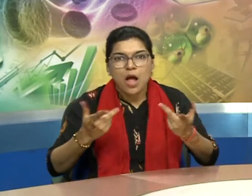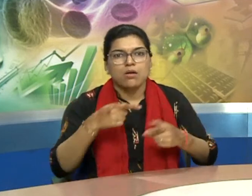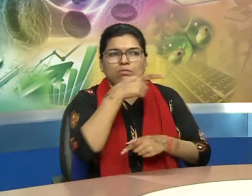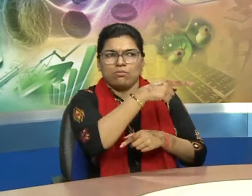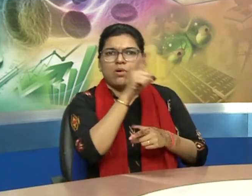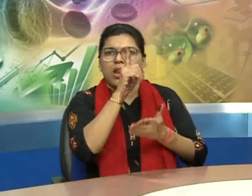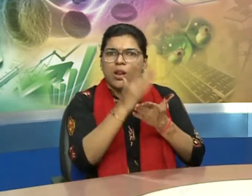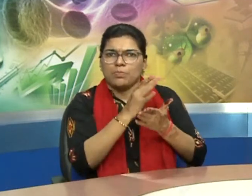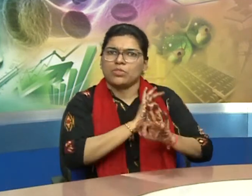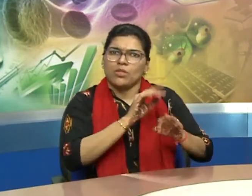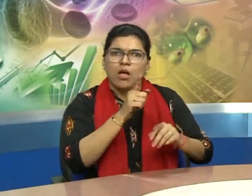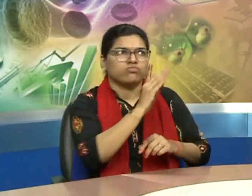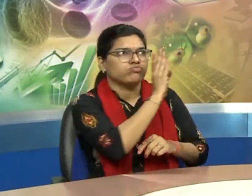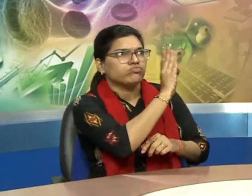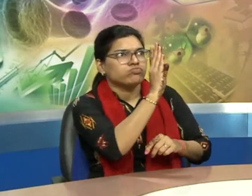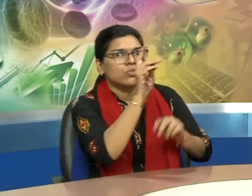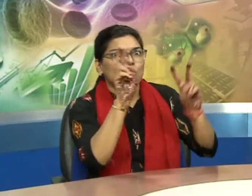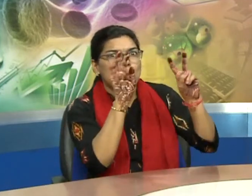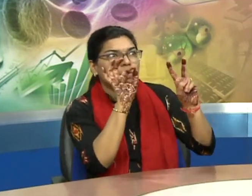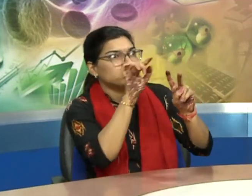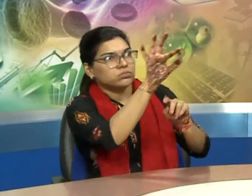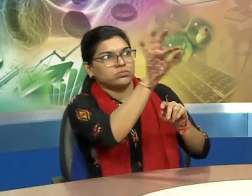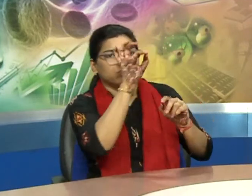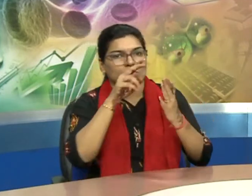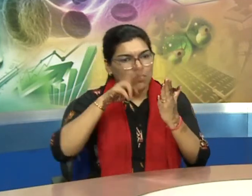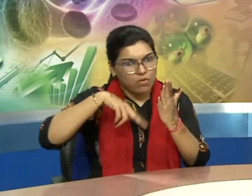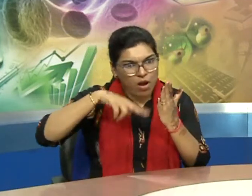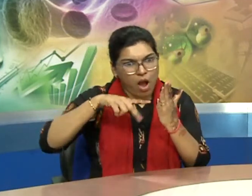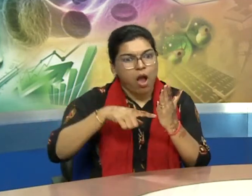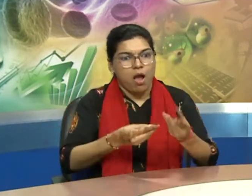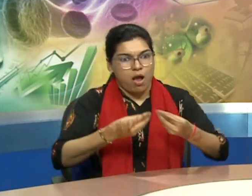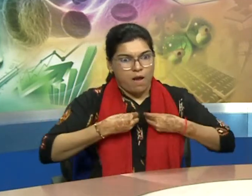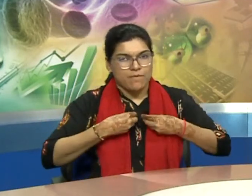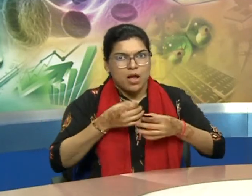support. So they also approach the university library